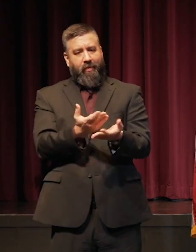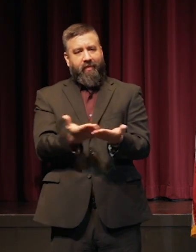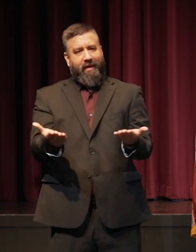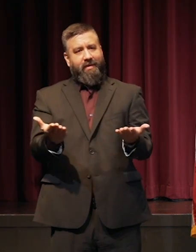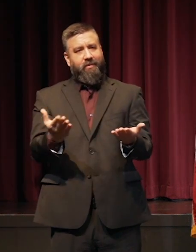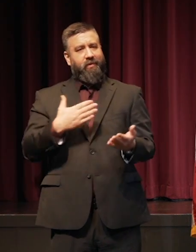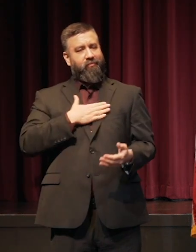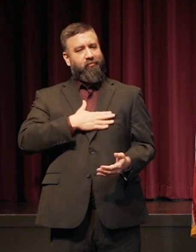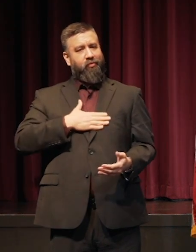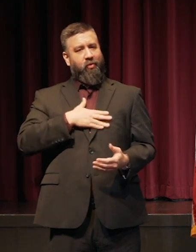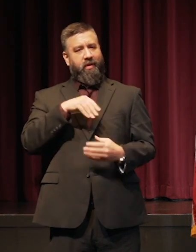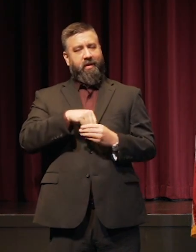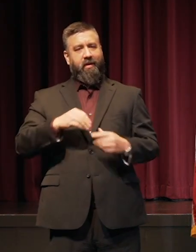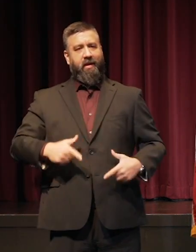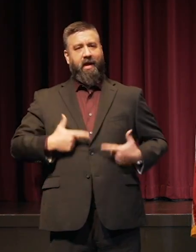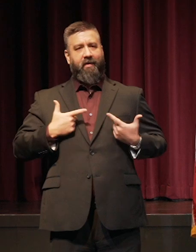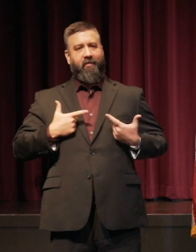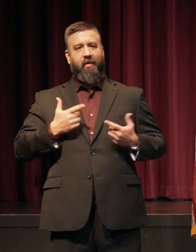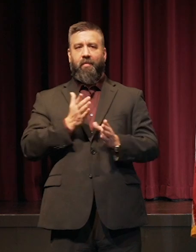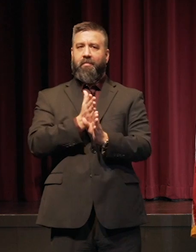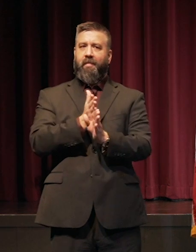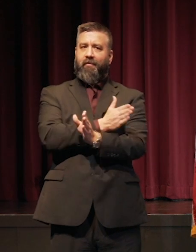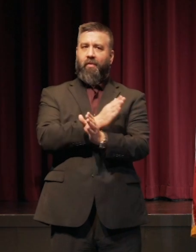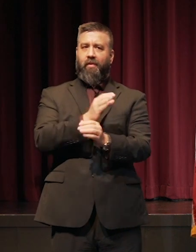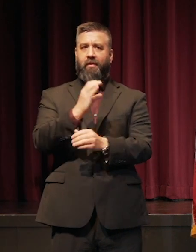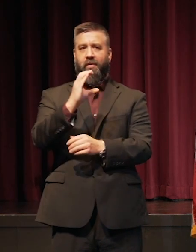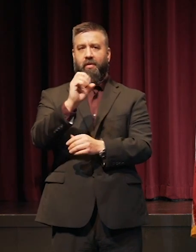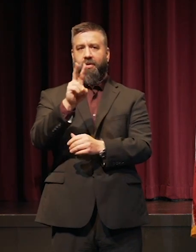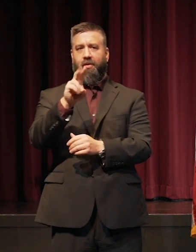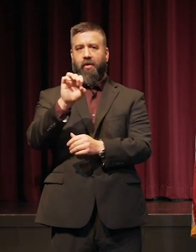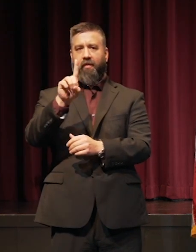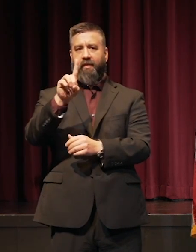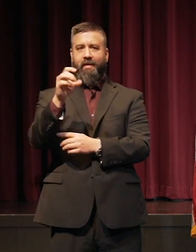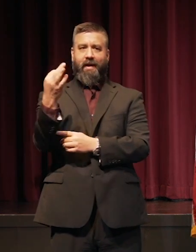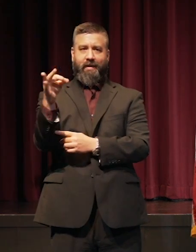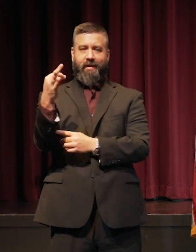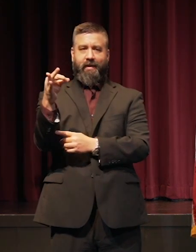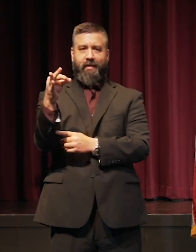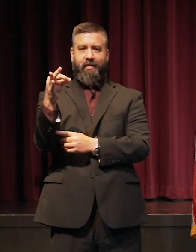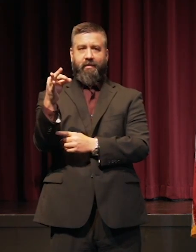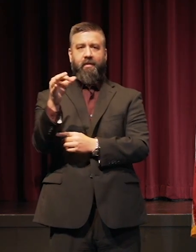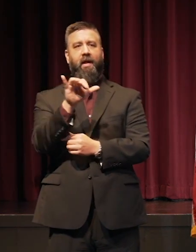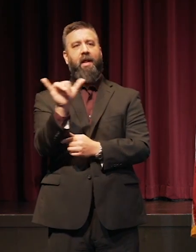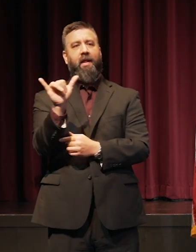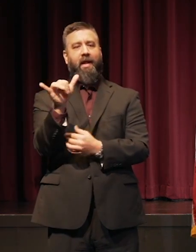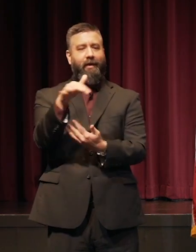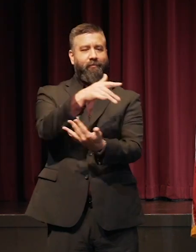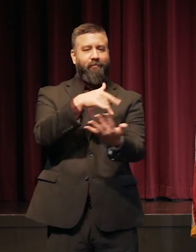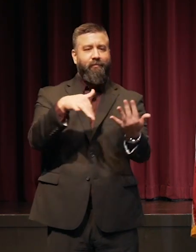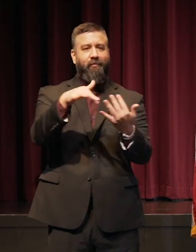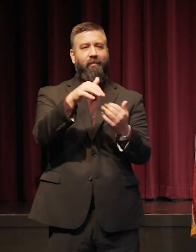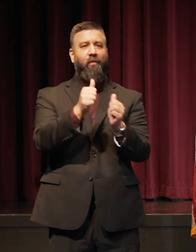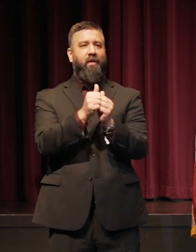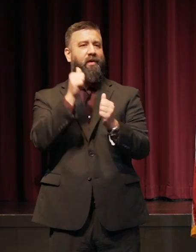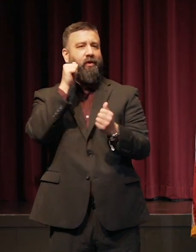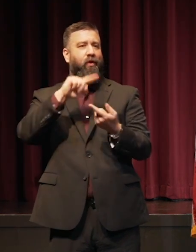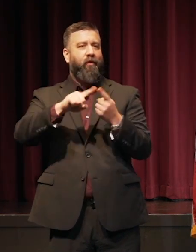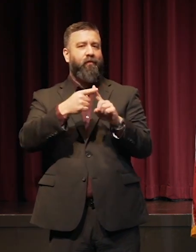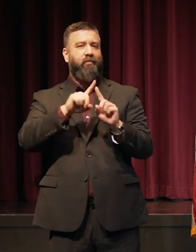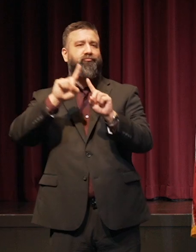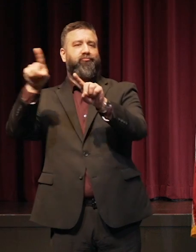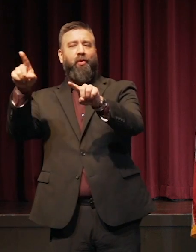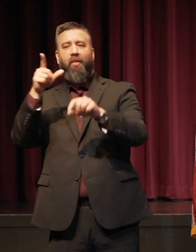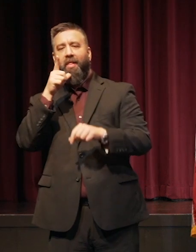in life before COVID-19, like spending time with your girlfriends, going to